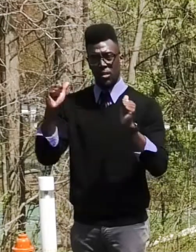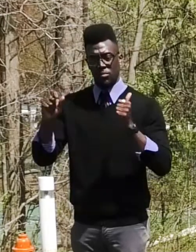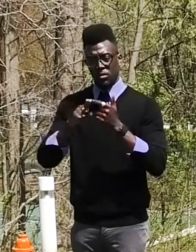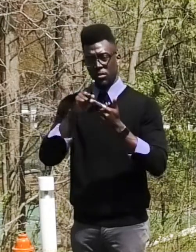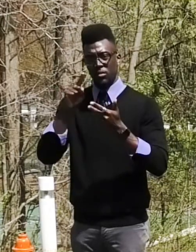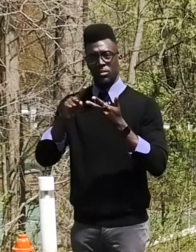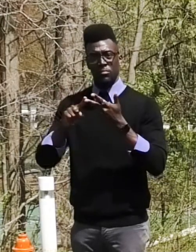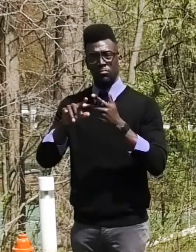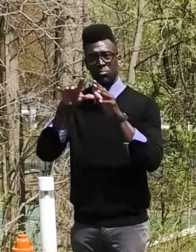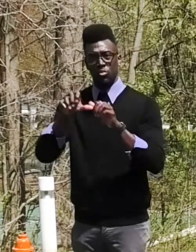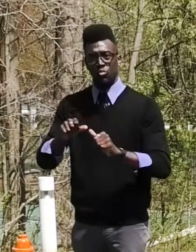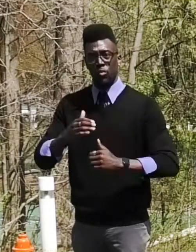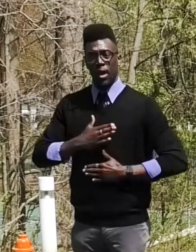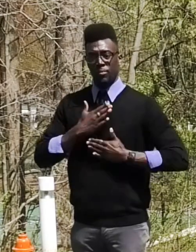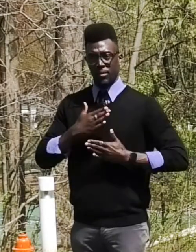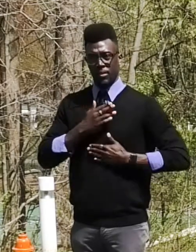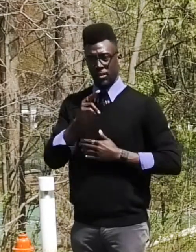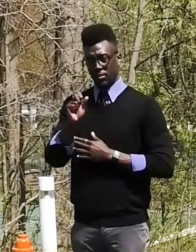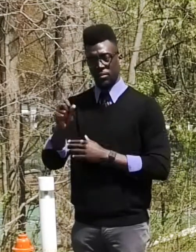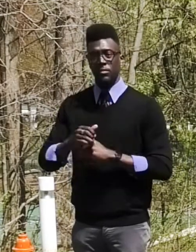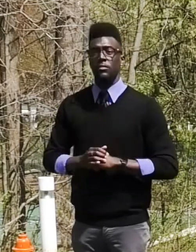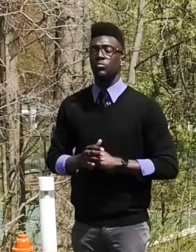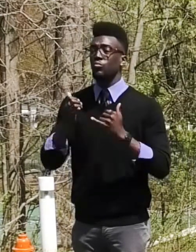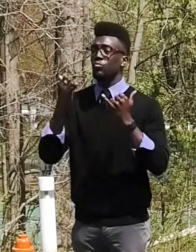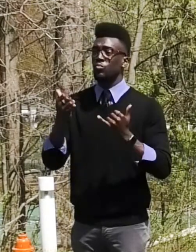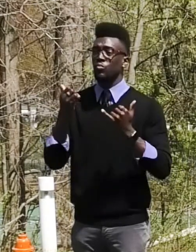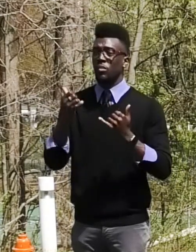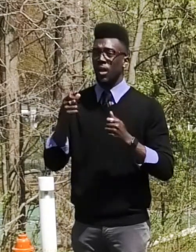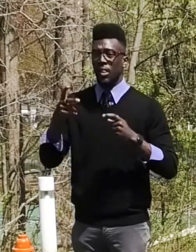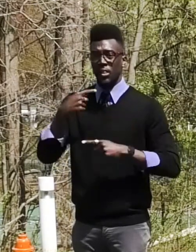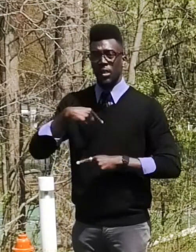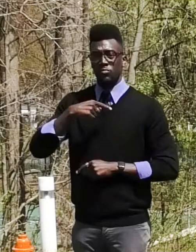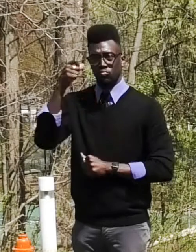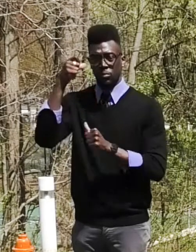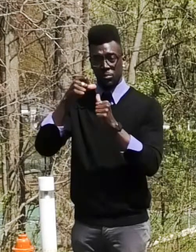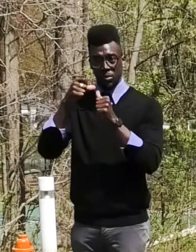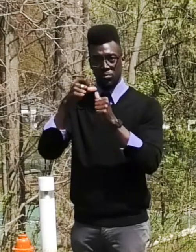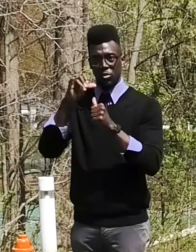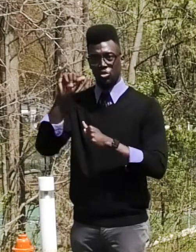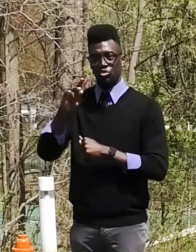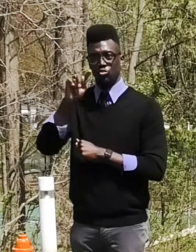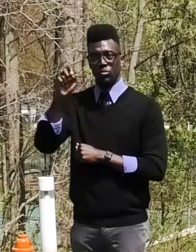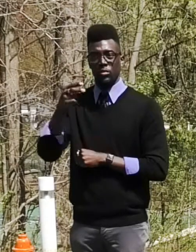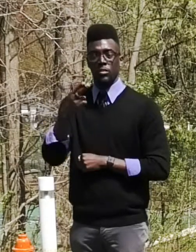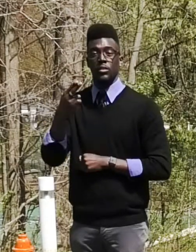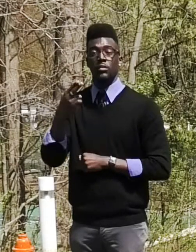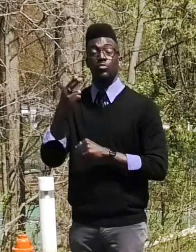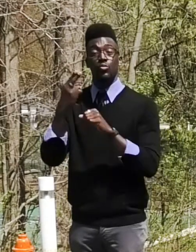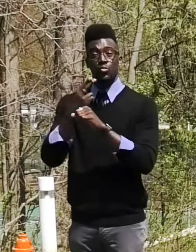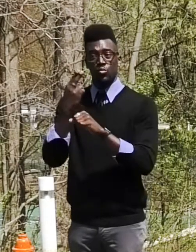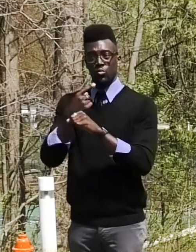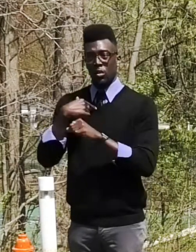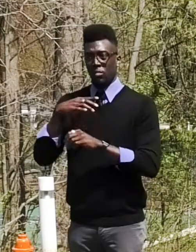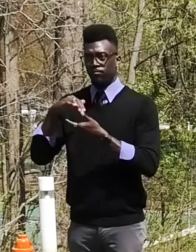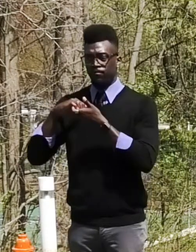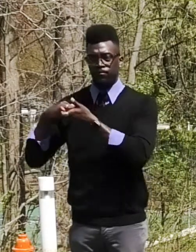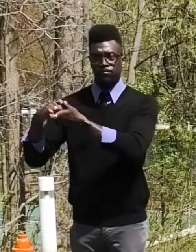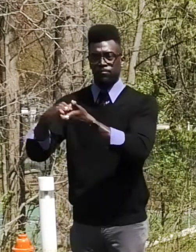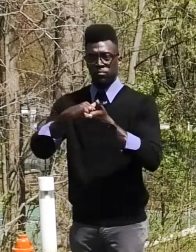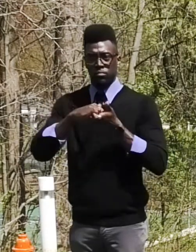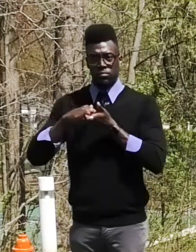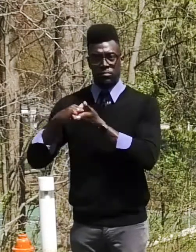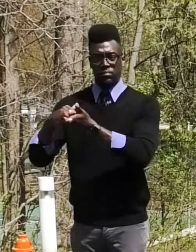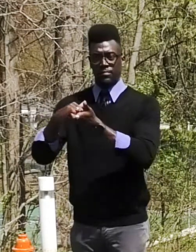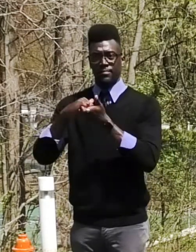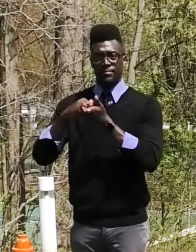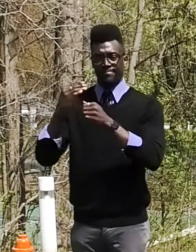and the pursuit of happiness. Today, let us remember Juneteenth and use our collective voices